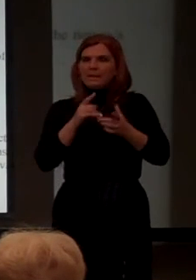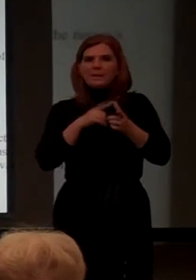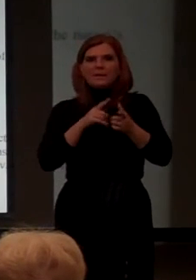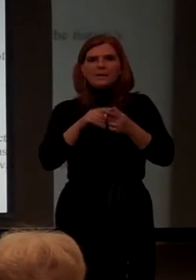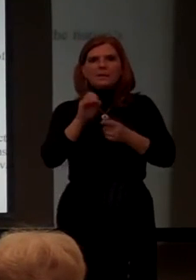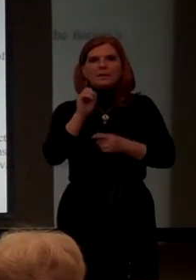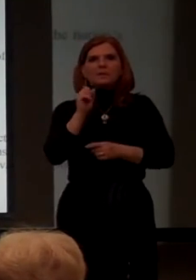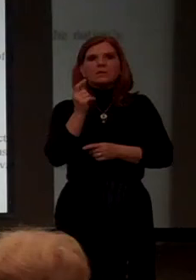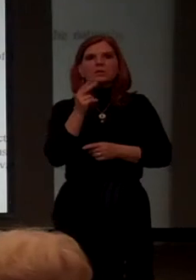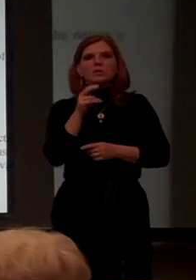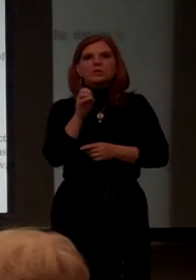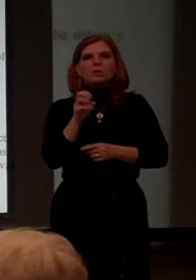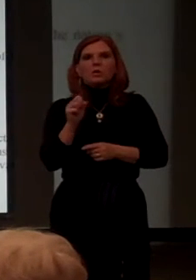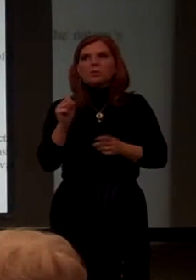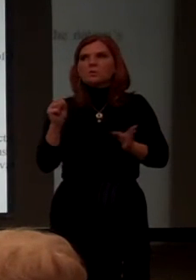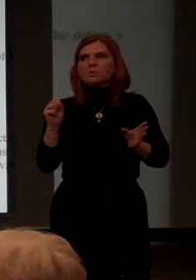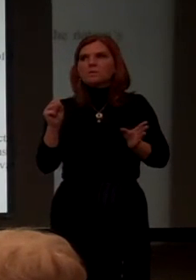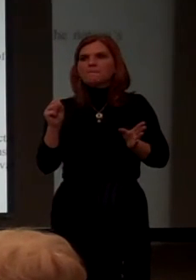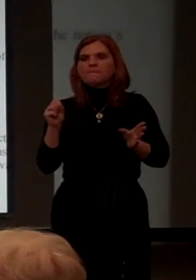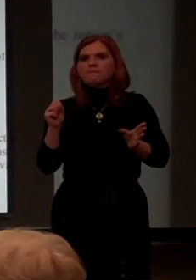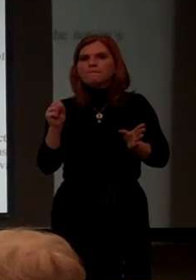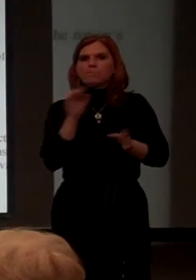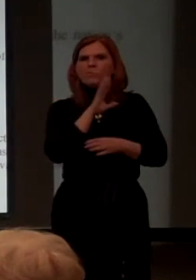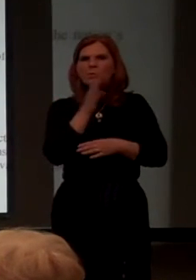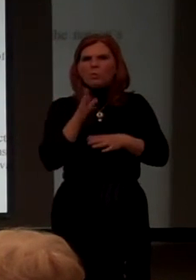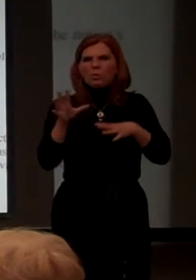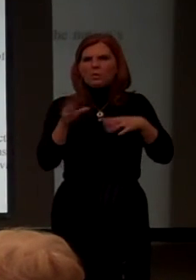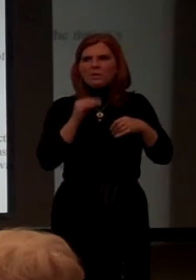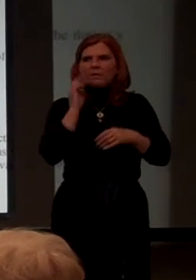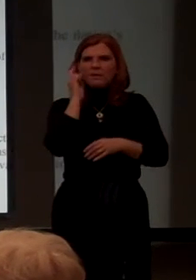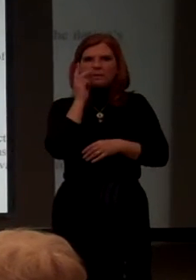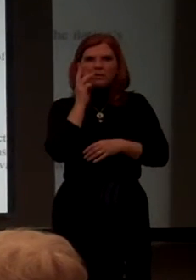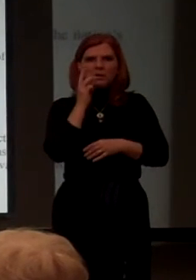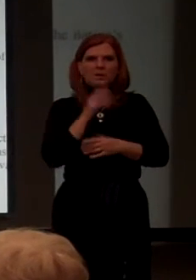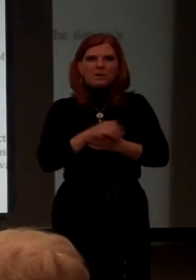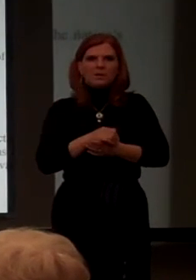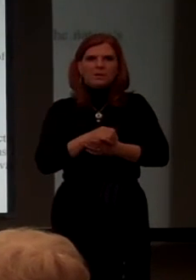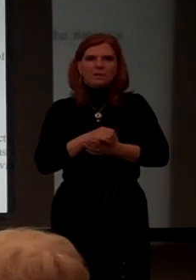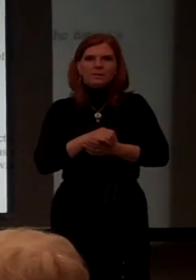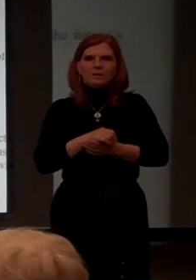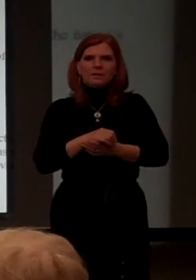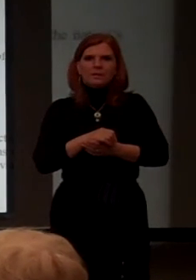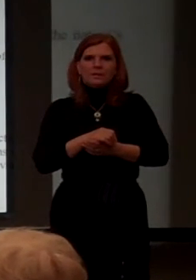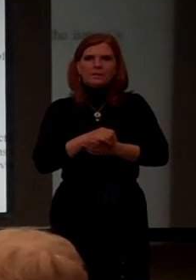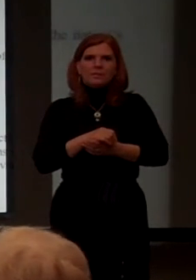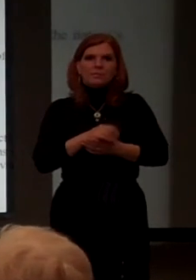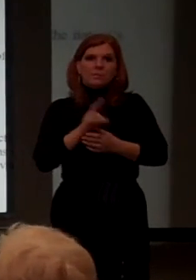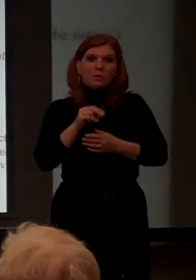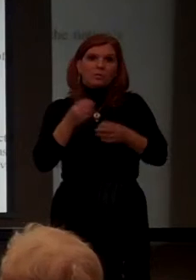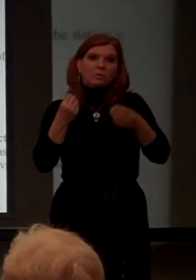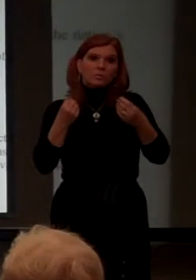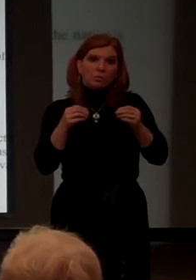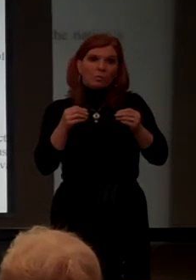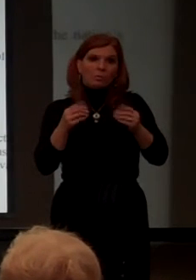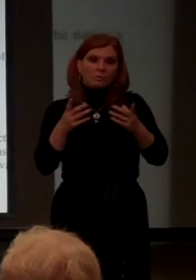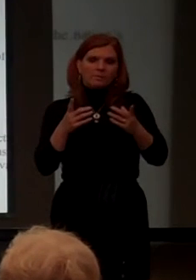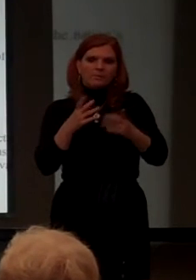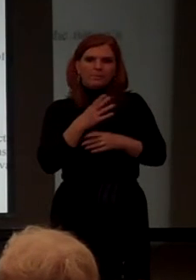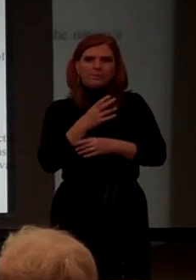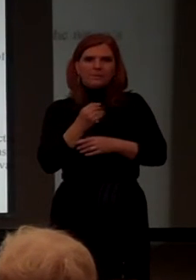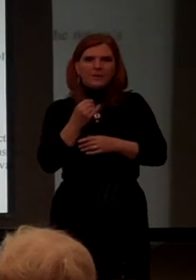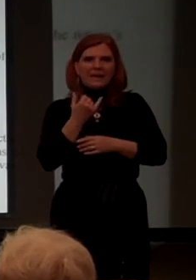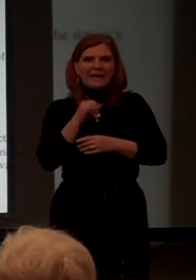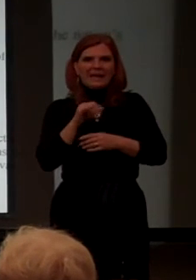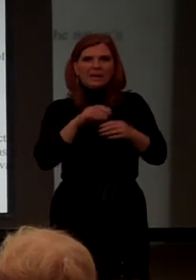Stone Thomas said, "We'll never leave Wheeling." No, you didn't. You just sold it. And